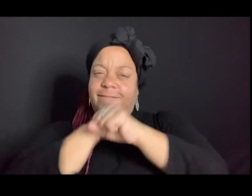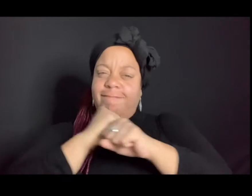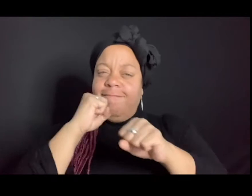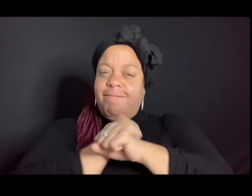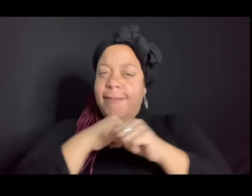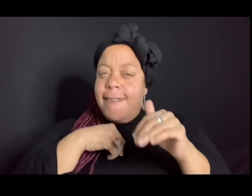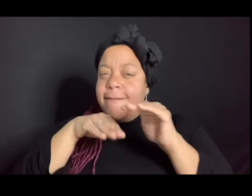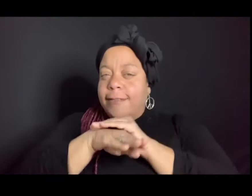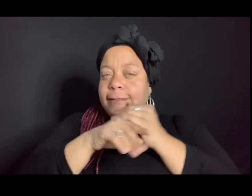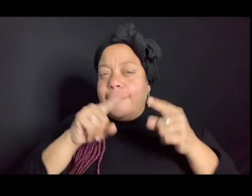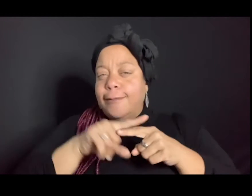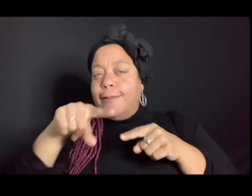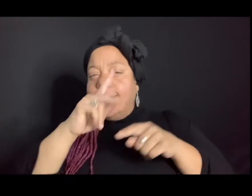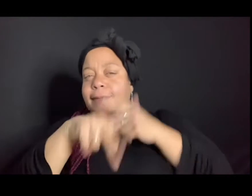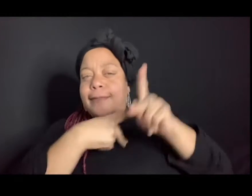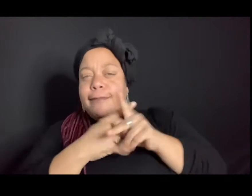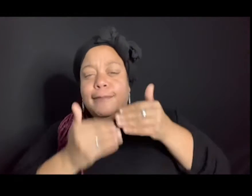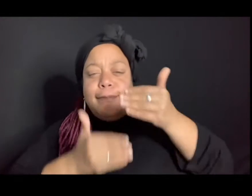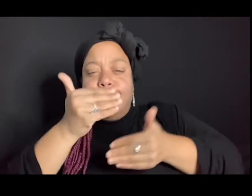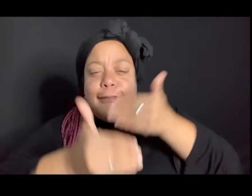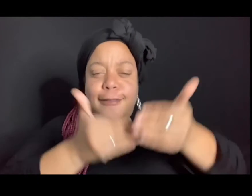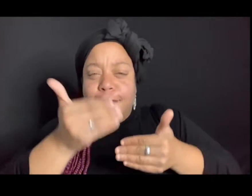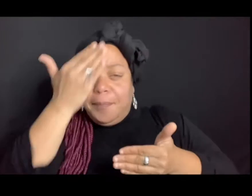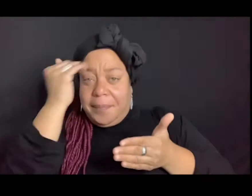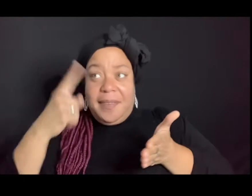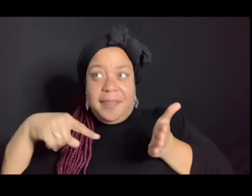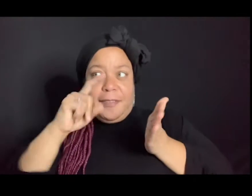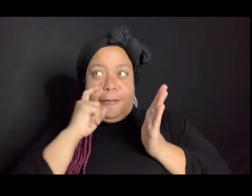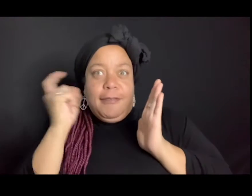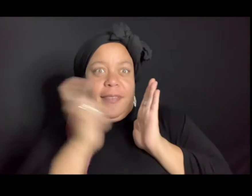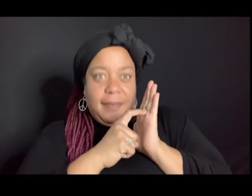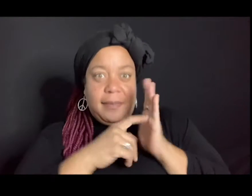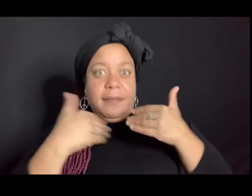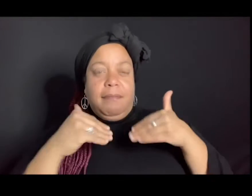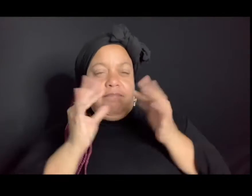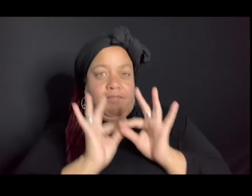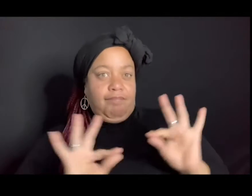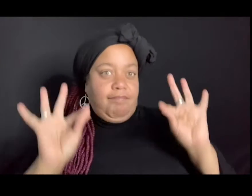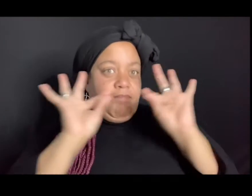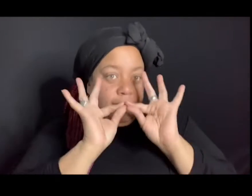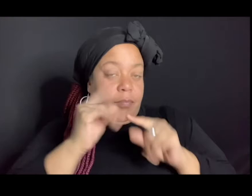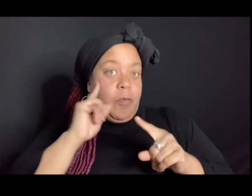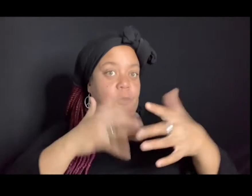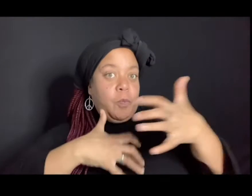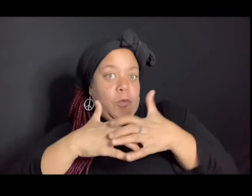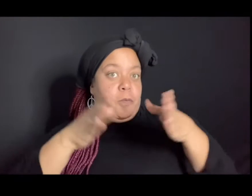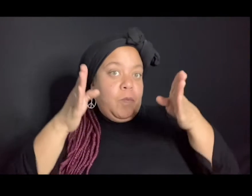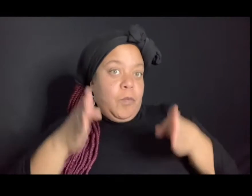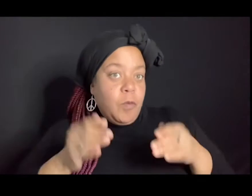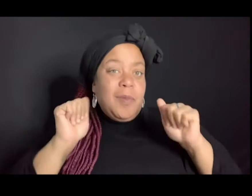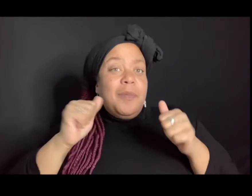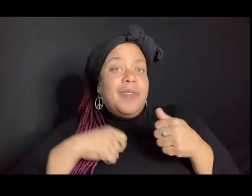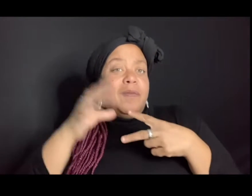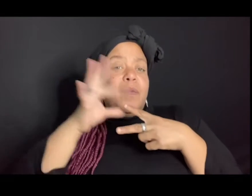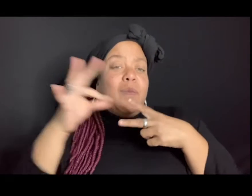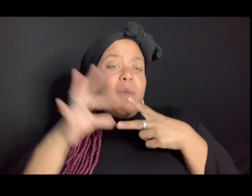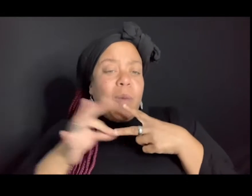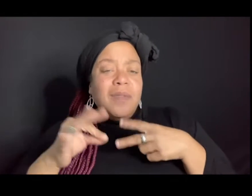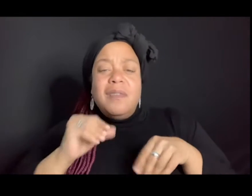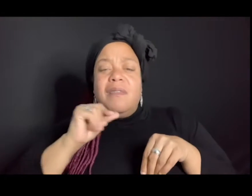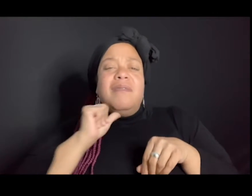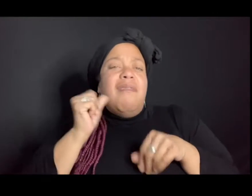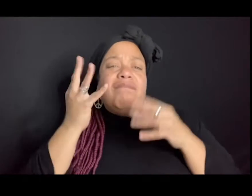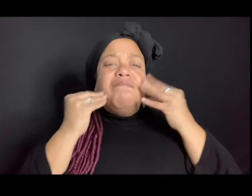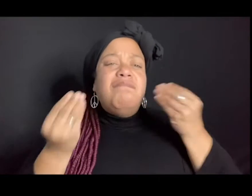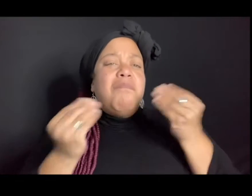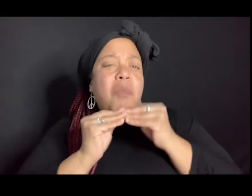have access to this type of procedure because they recognized how important it was to the pregnant person to make those choices